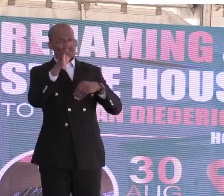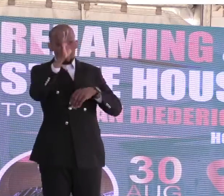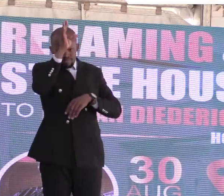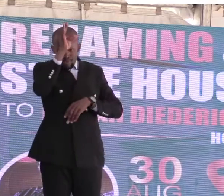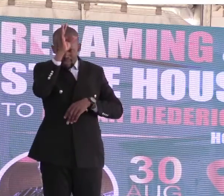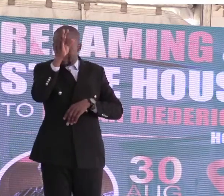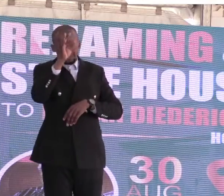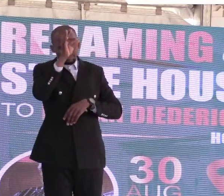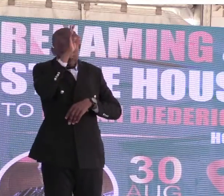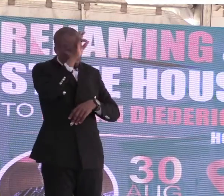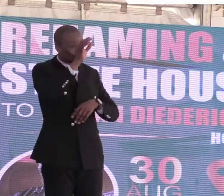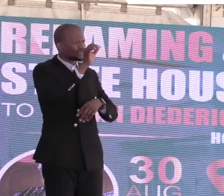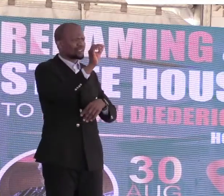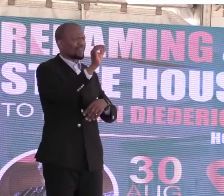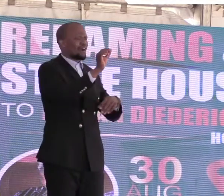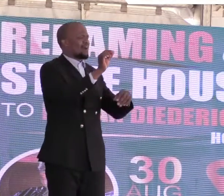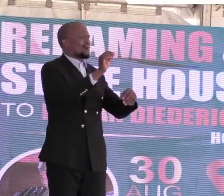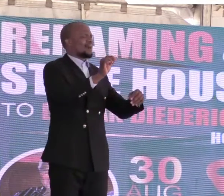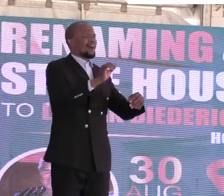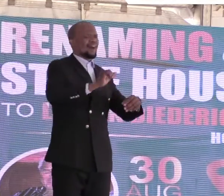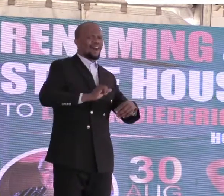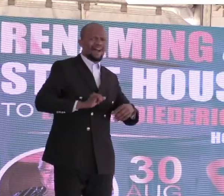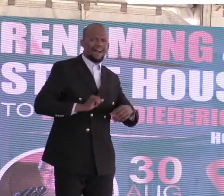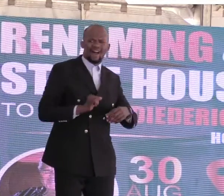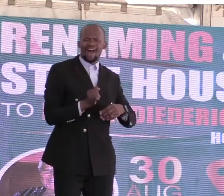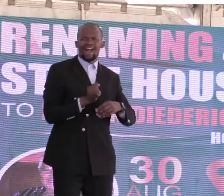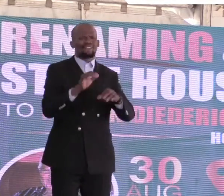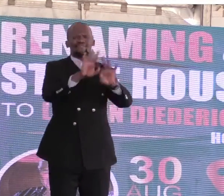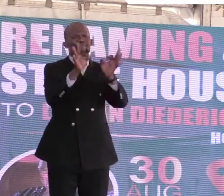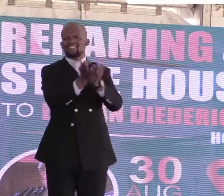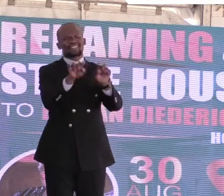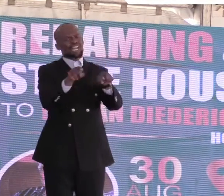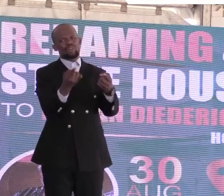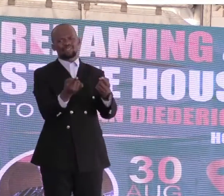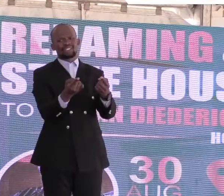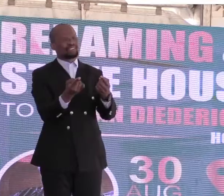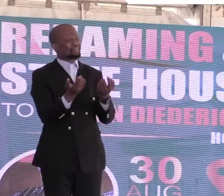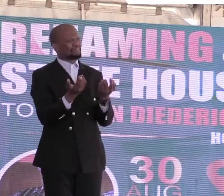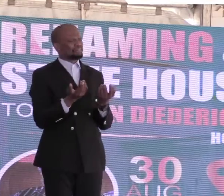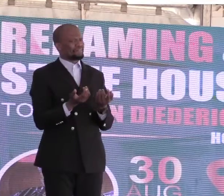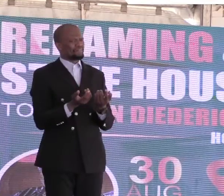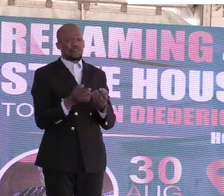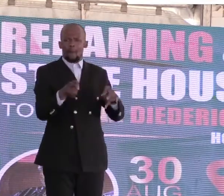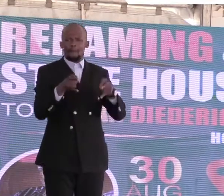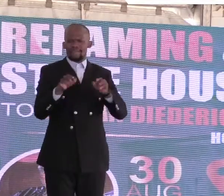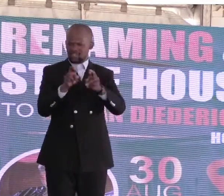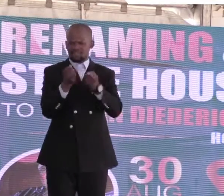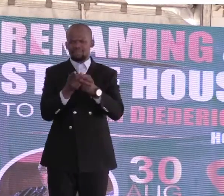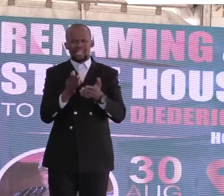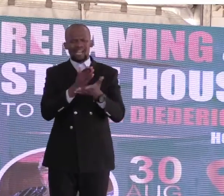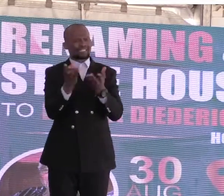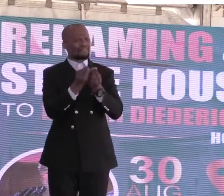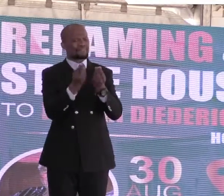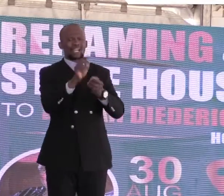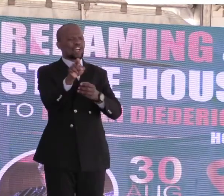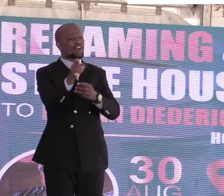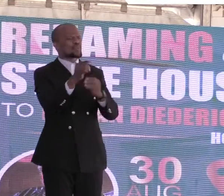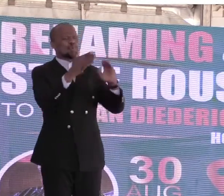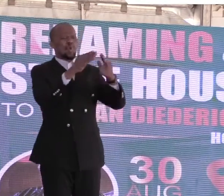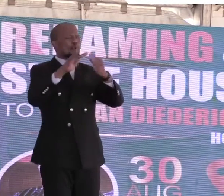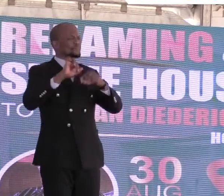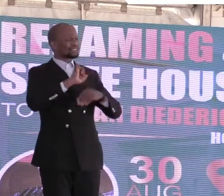be policing husband and a wife in their bedroom. Something completely wrong with the society that we are living